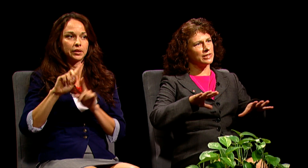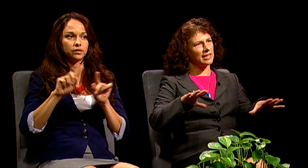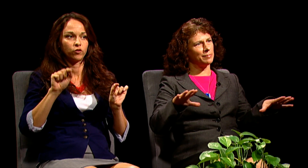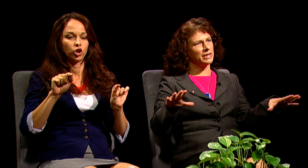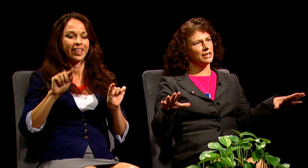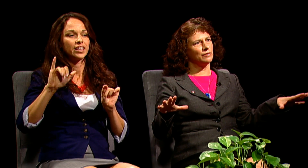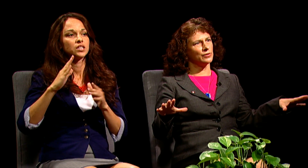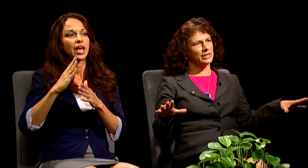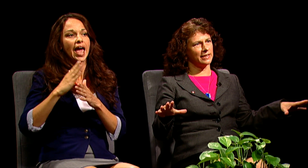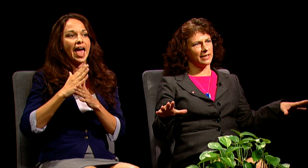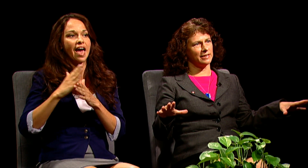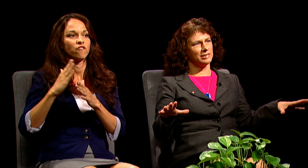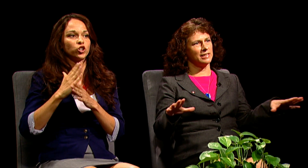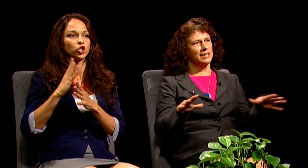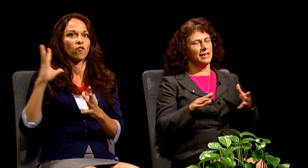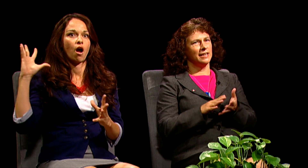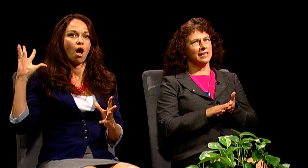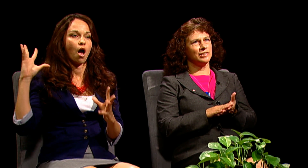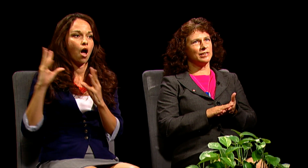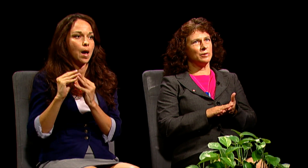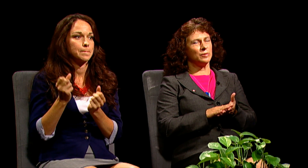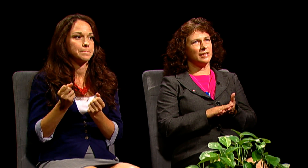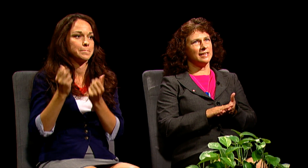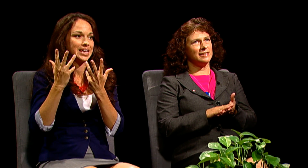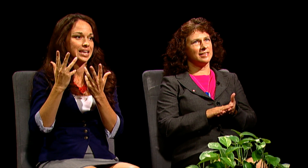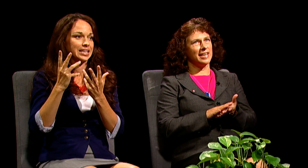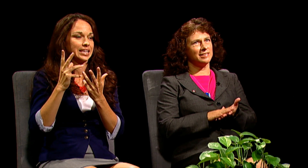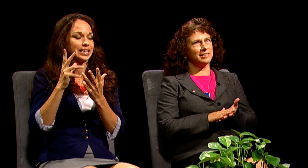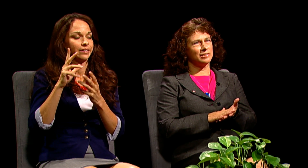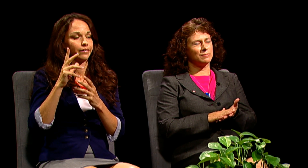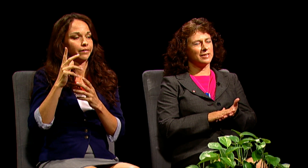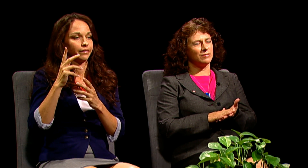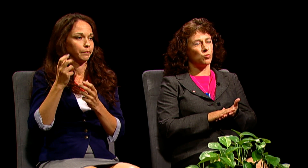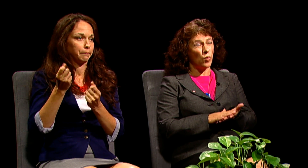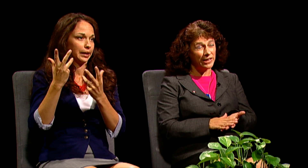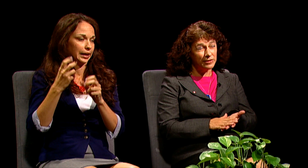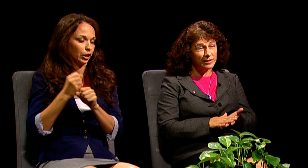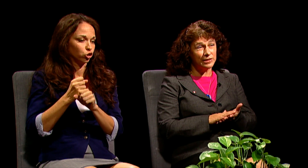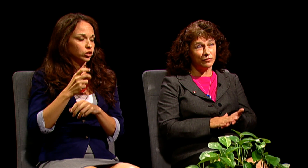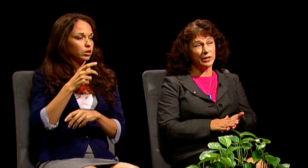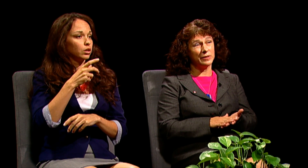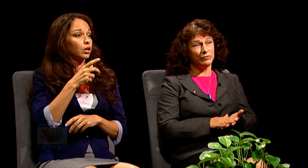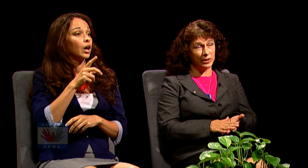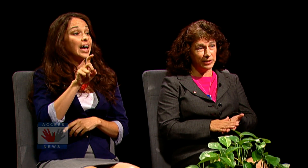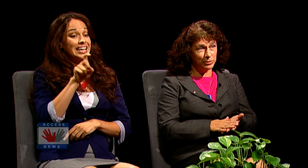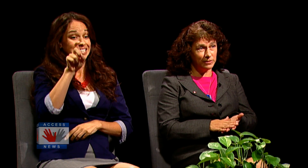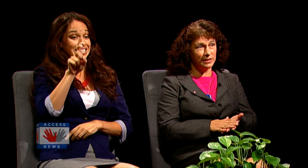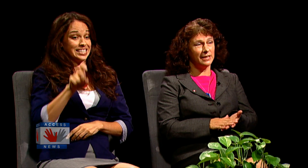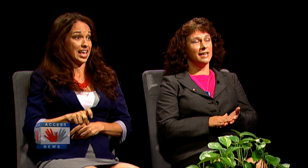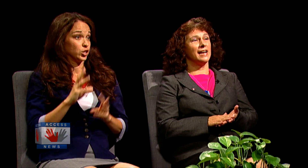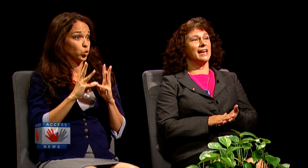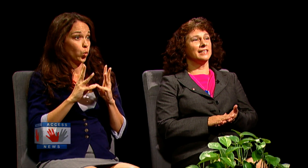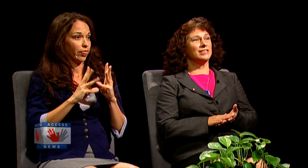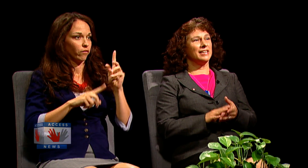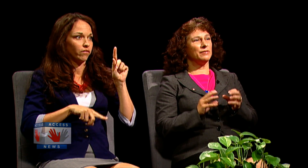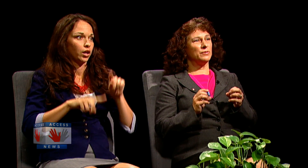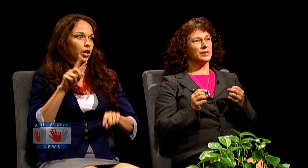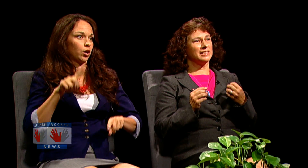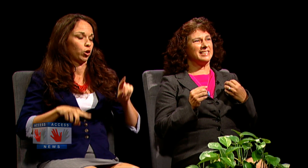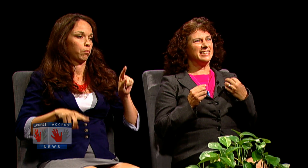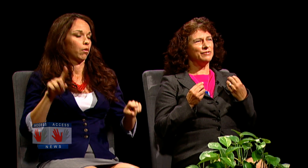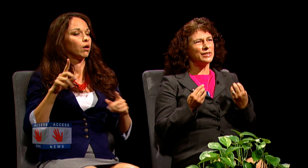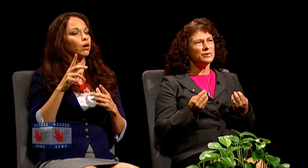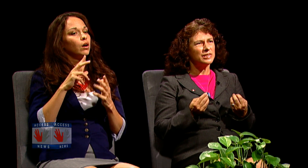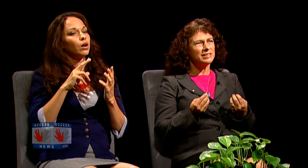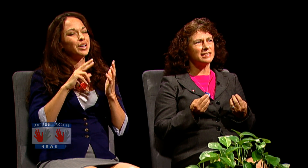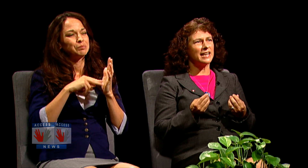average of what's happening over decades. And so Texas weather is very variable, and therefore